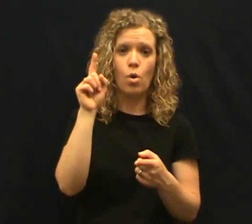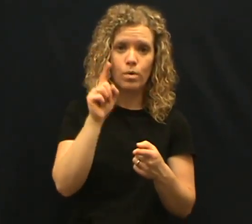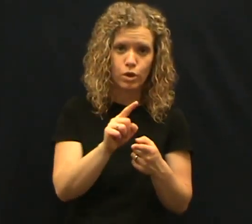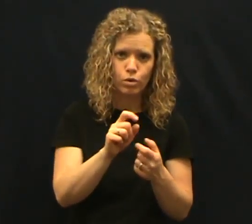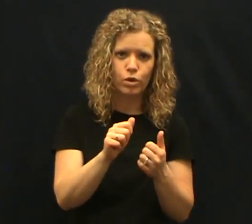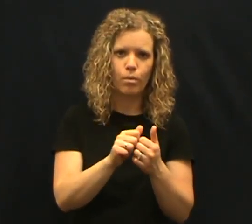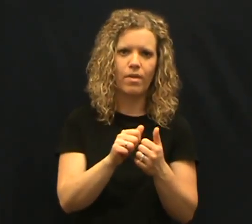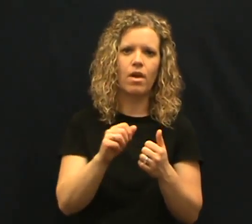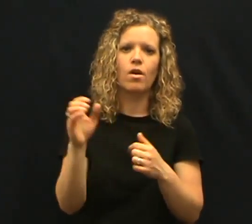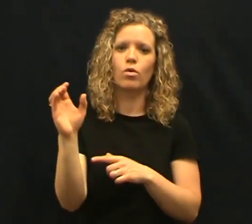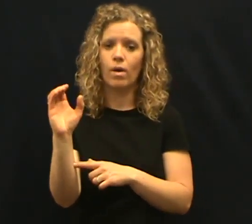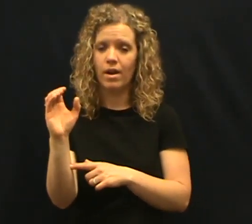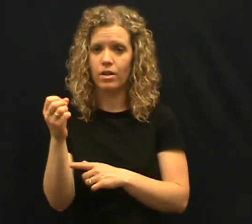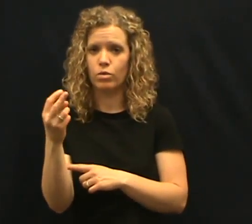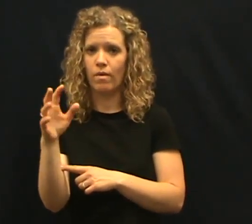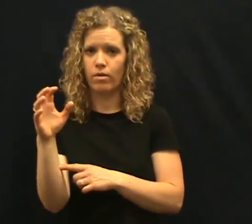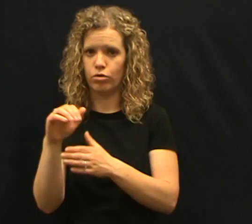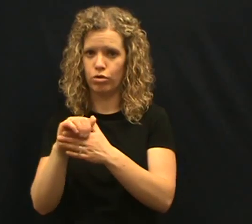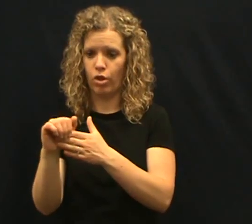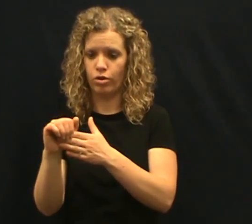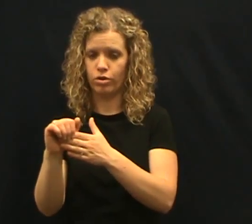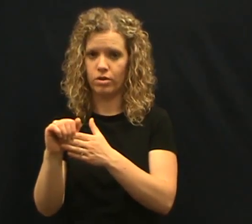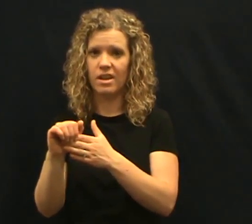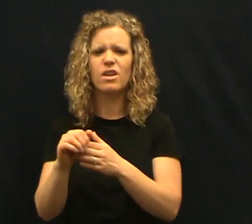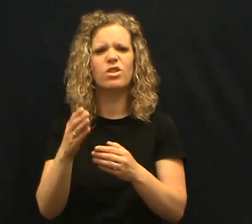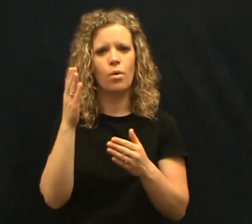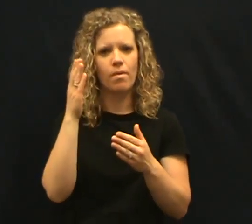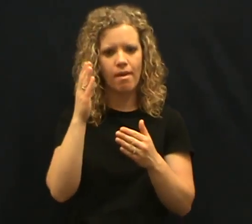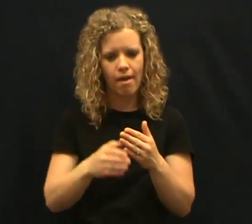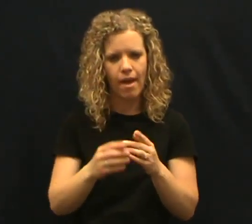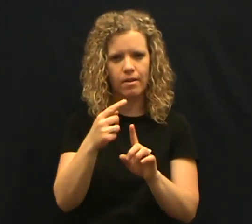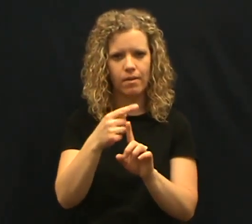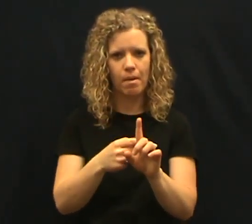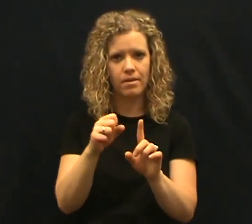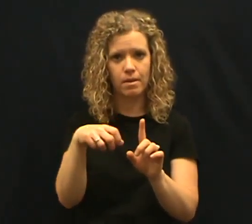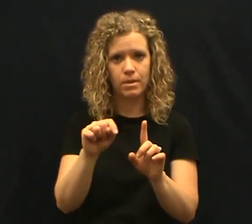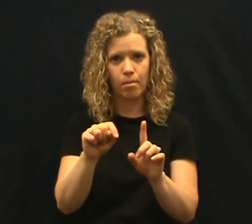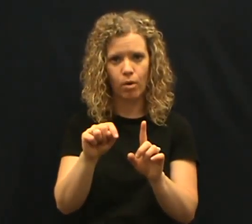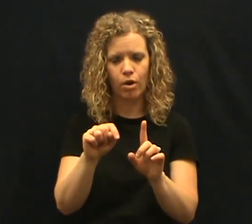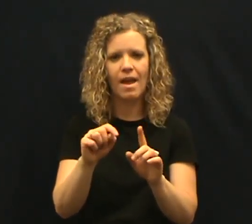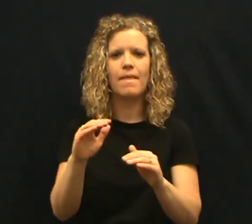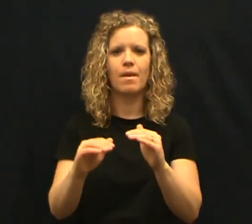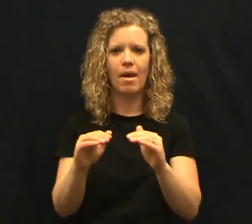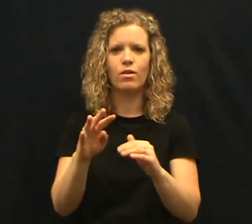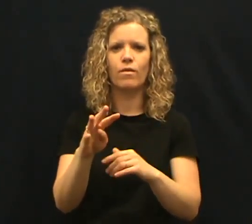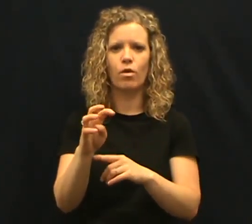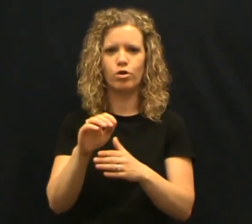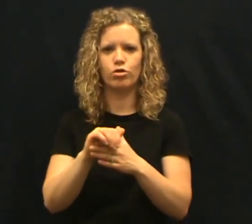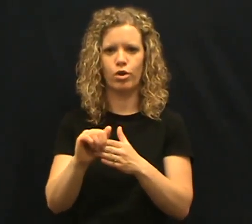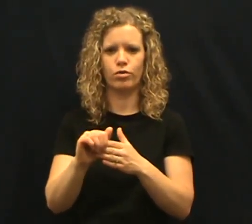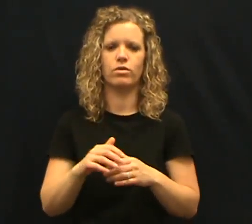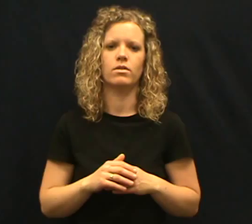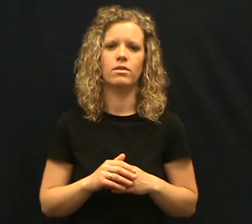$1,200. So the adjusted balance at the end of September is $400. Supplies expense didn't have